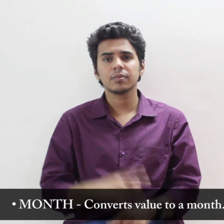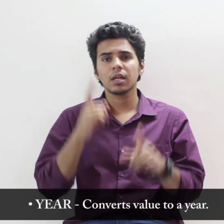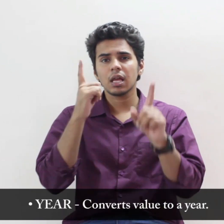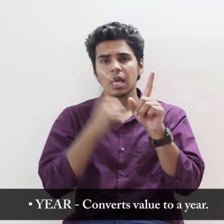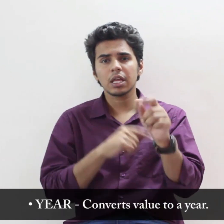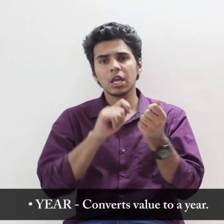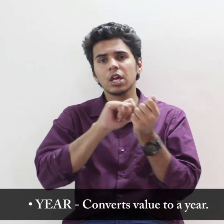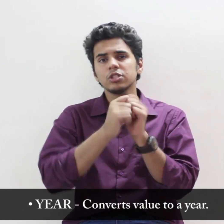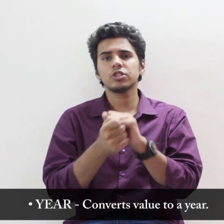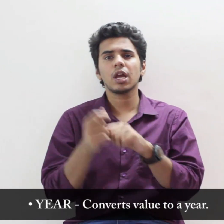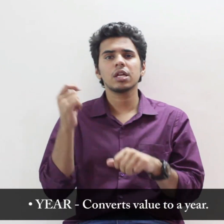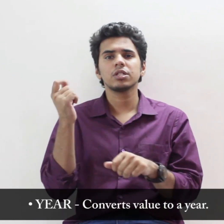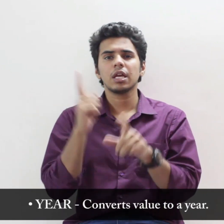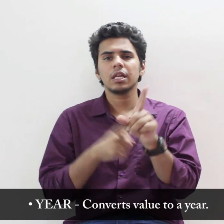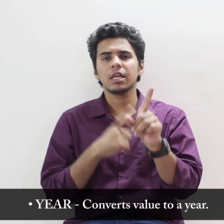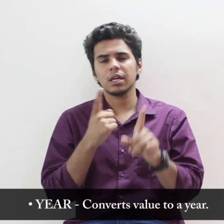Year converts value to a year.